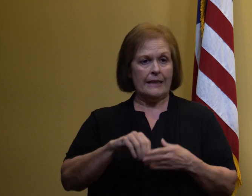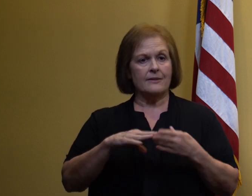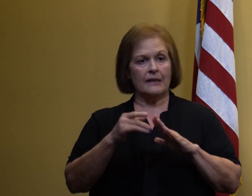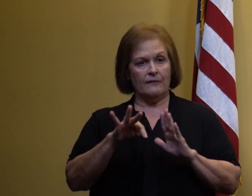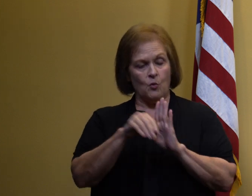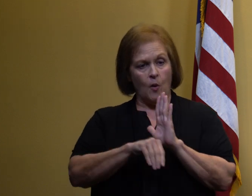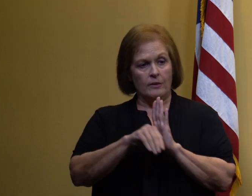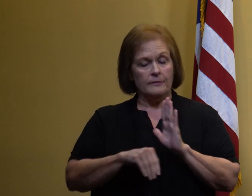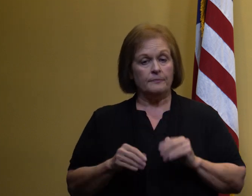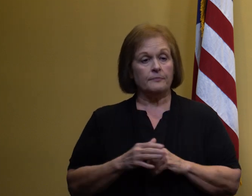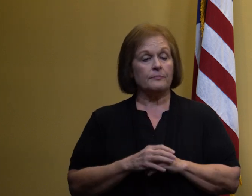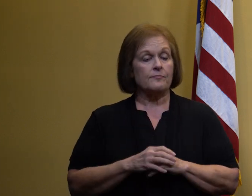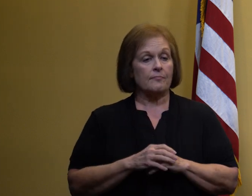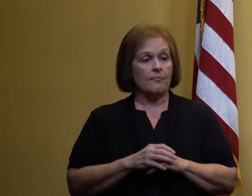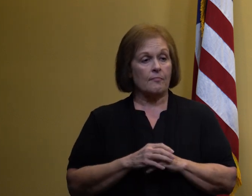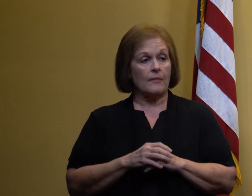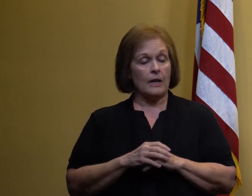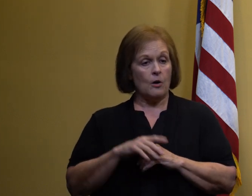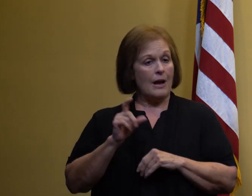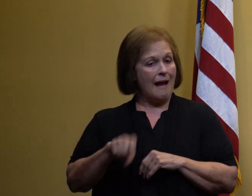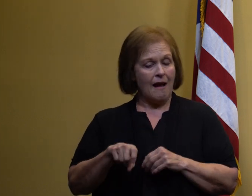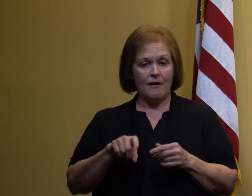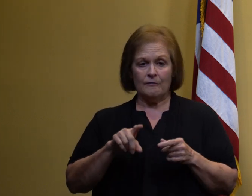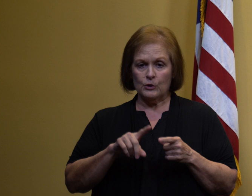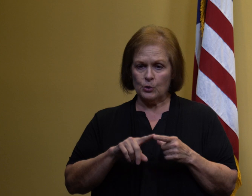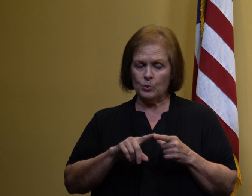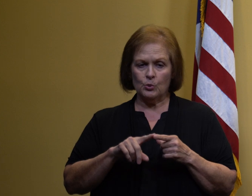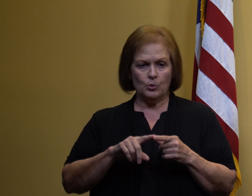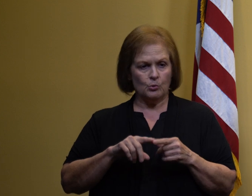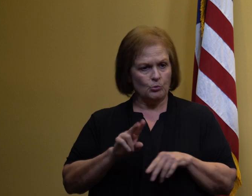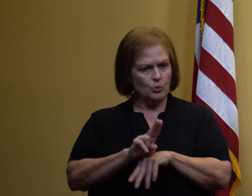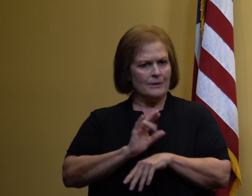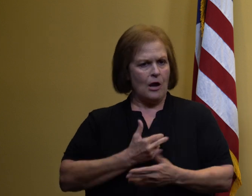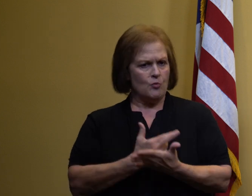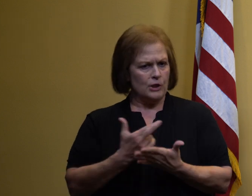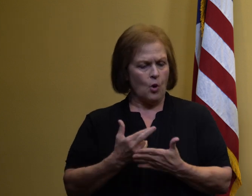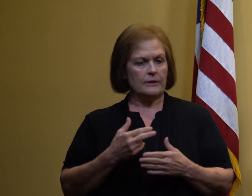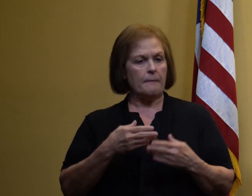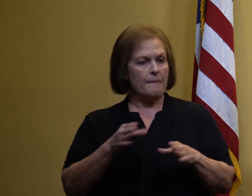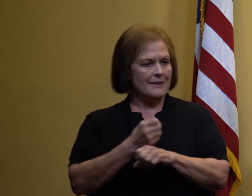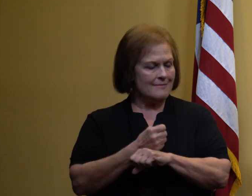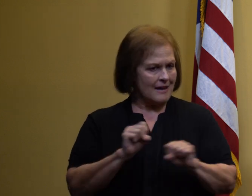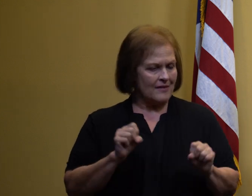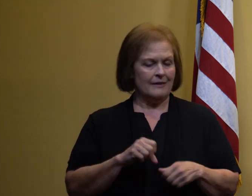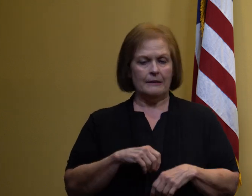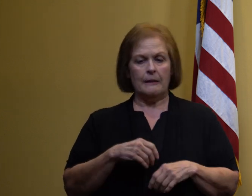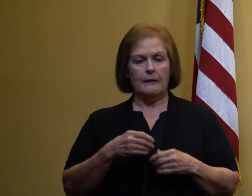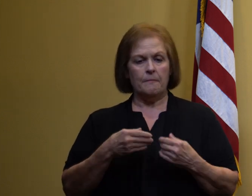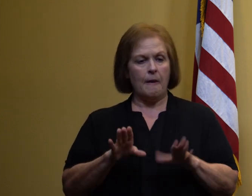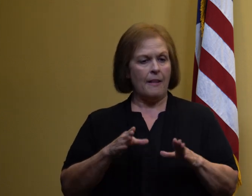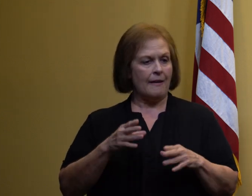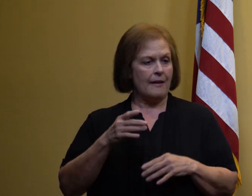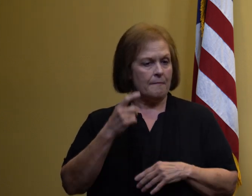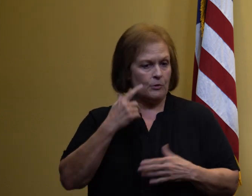city of New Orleans, and putting our resources to work. Addressing public safety as a matter of public health, again,